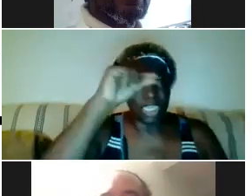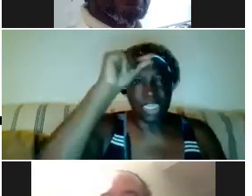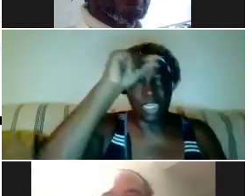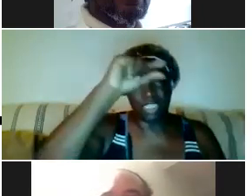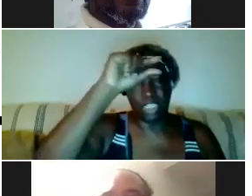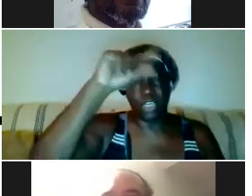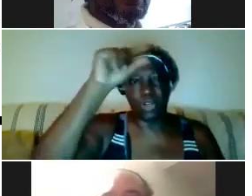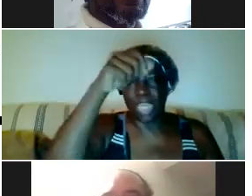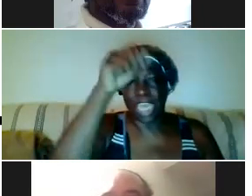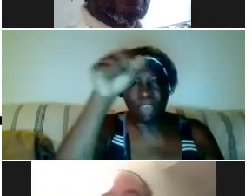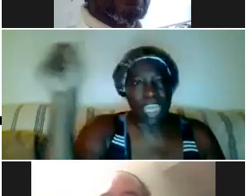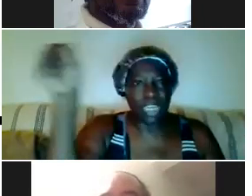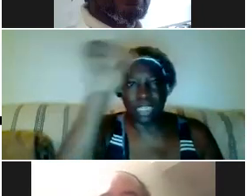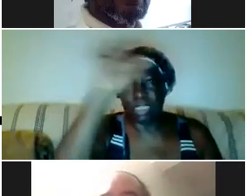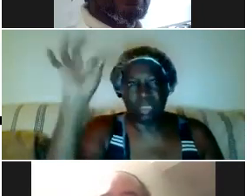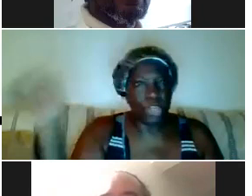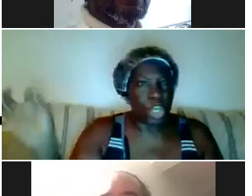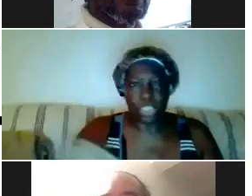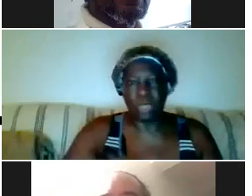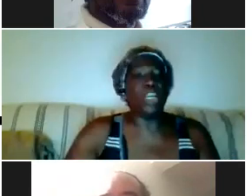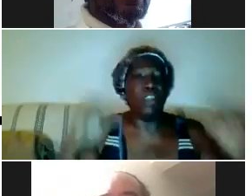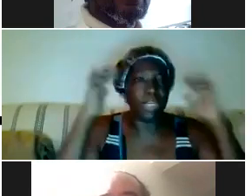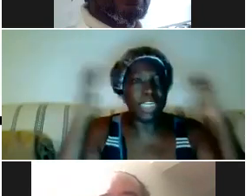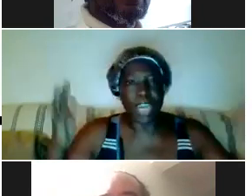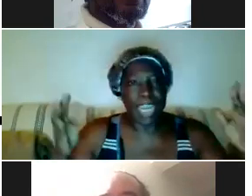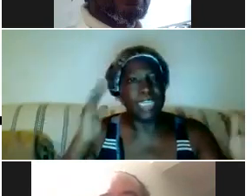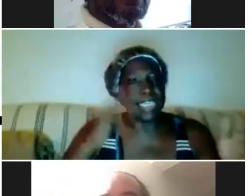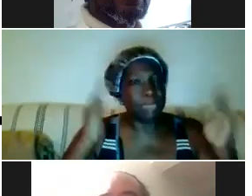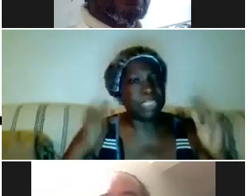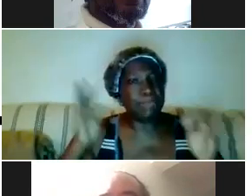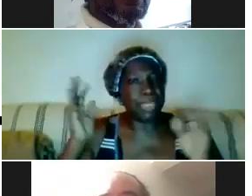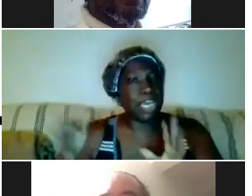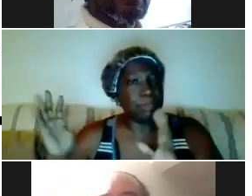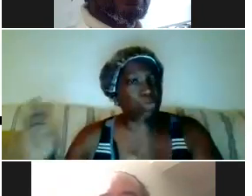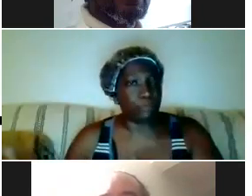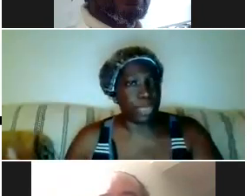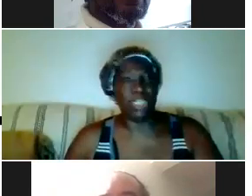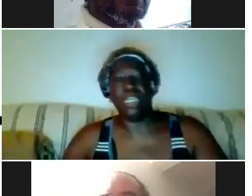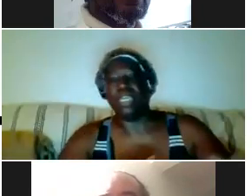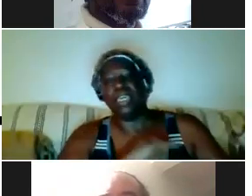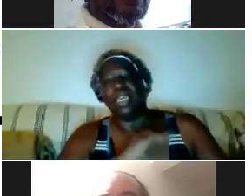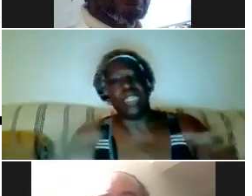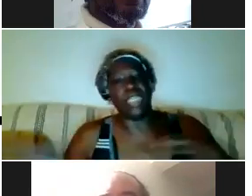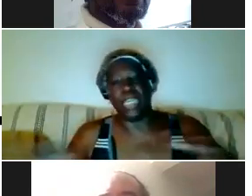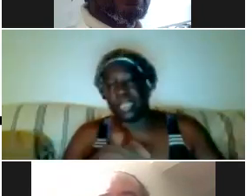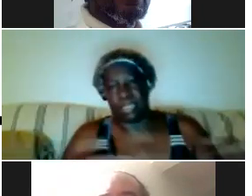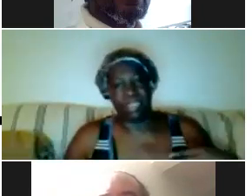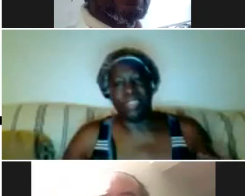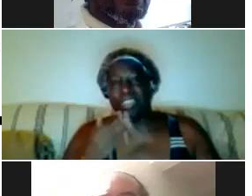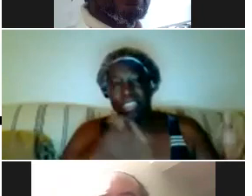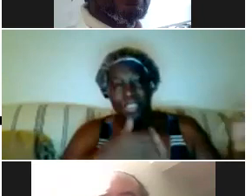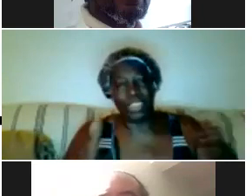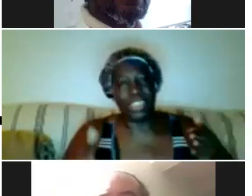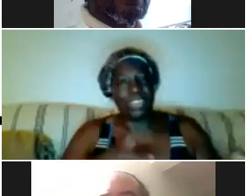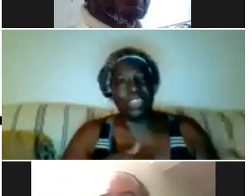can, have that in a little note somewhere or in your head, time, topic, comment, reference. And okay, I